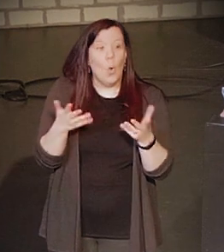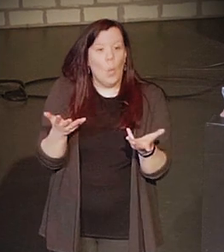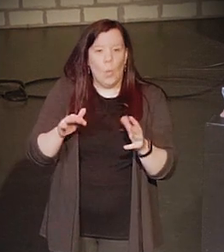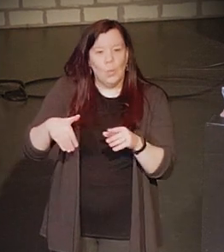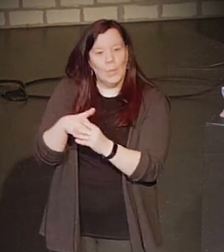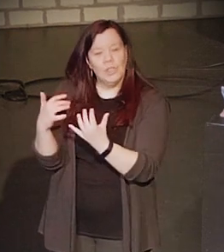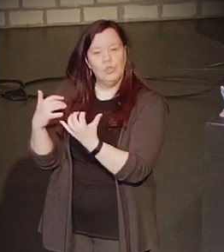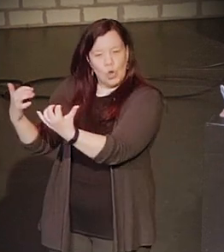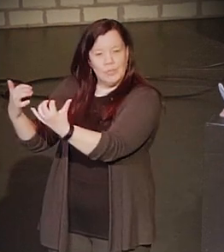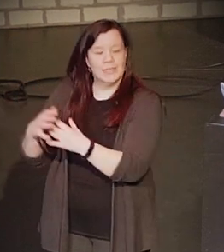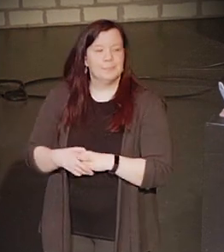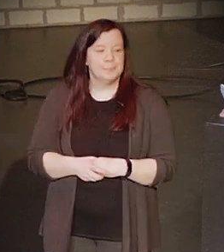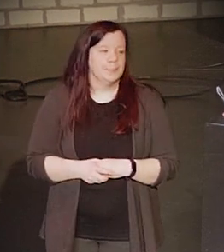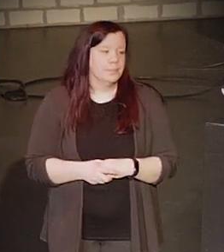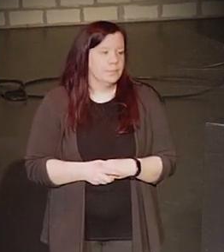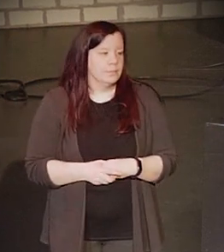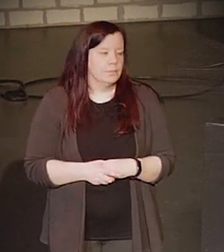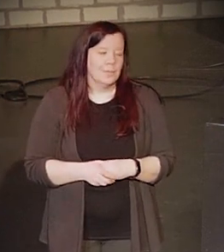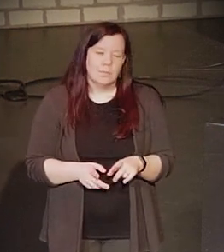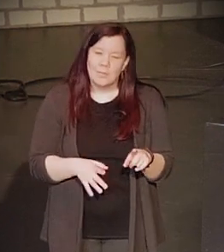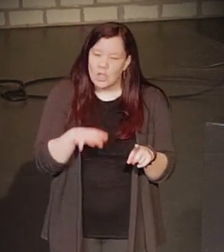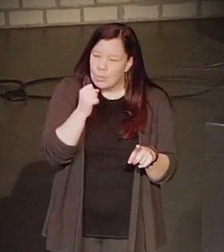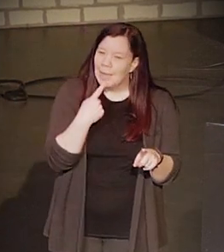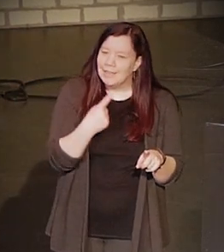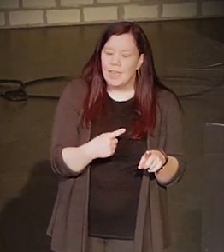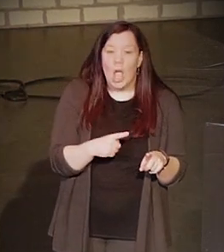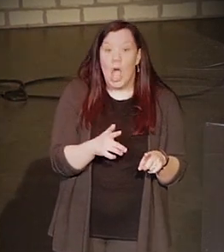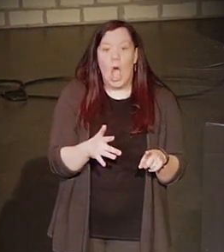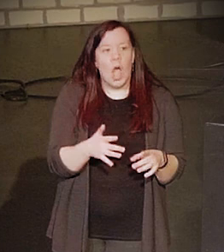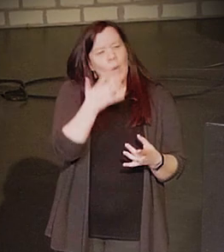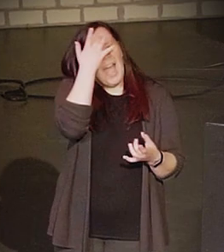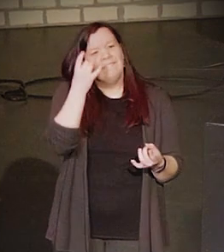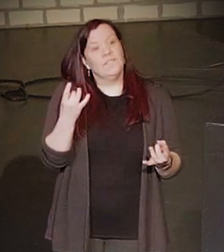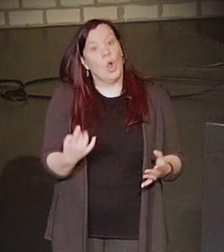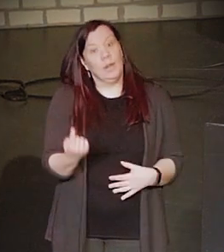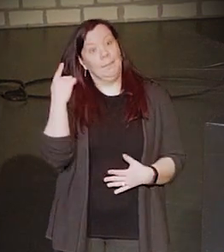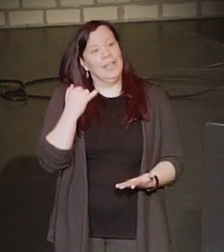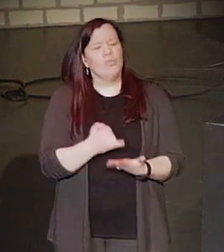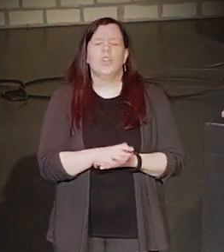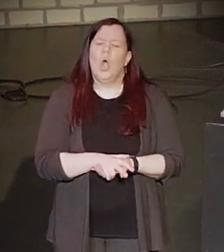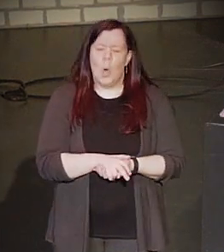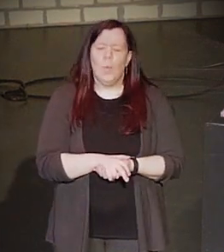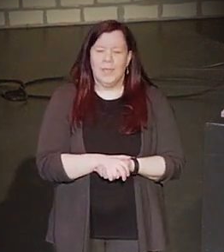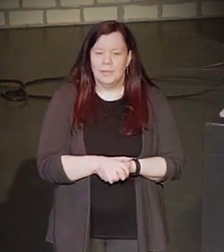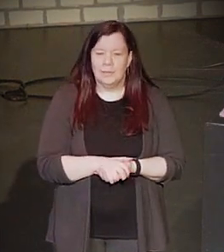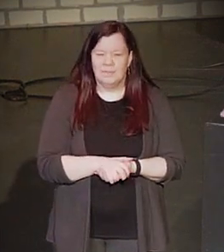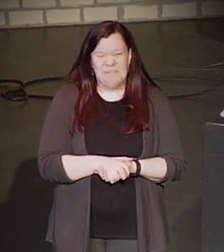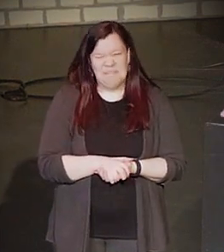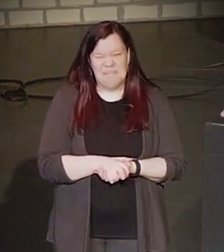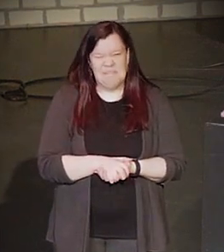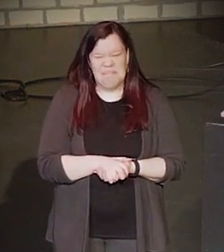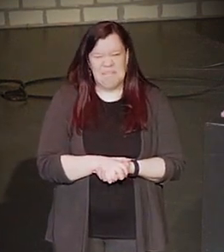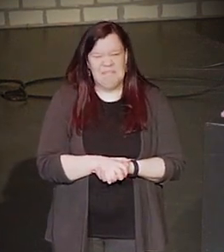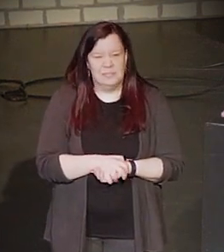members. But do you remember what I said about no one remembered past wrongs? How true could that actually